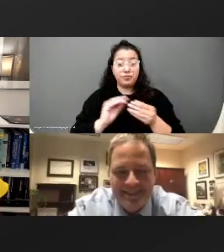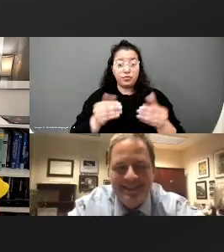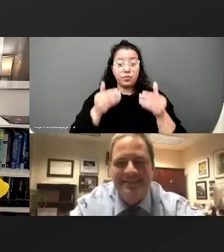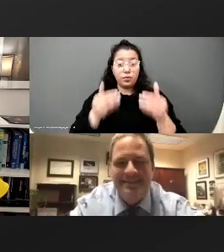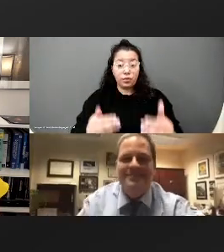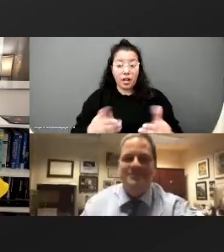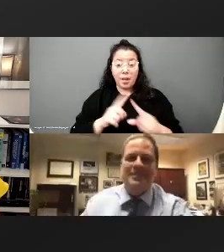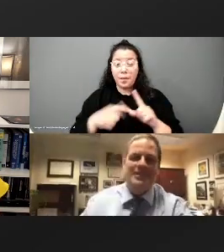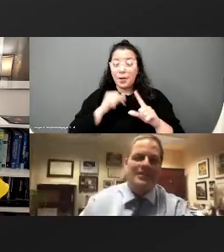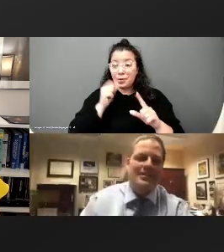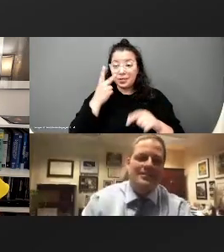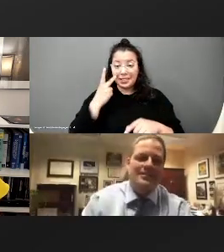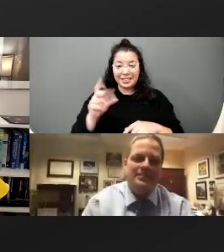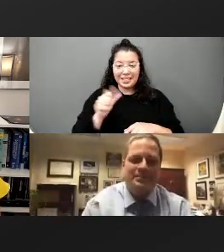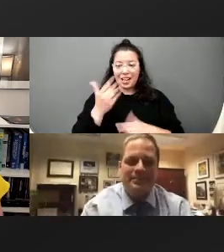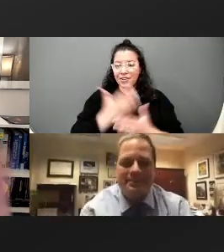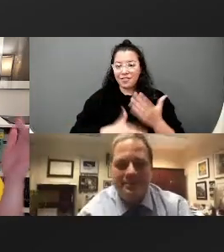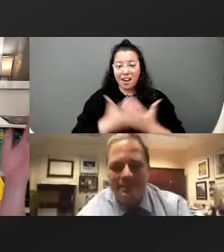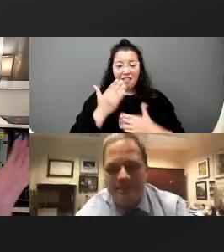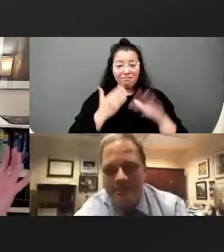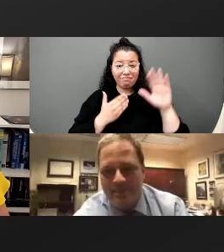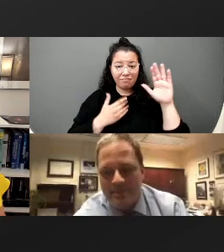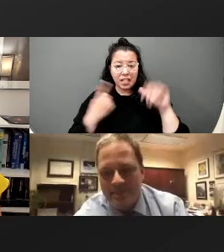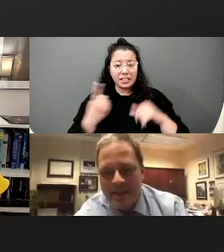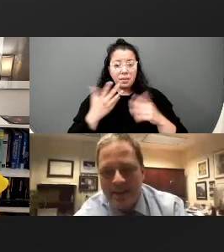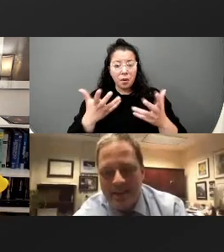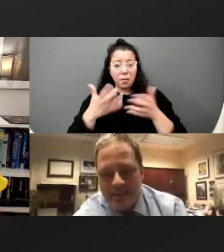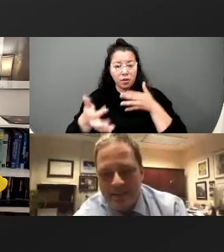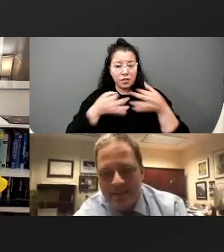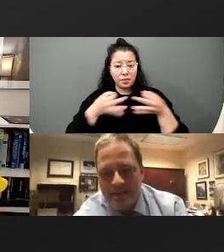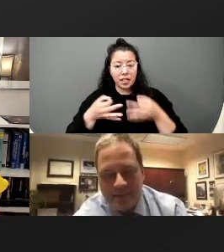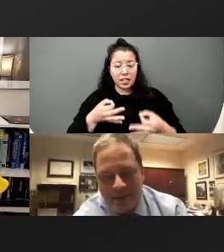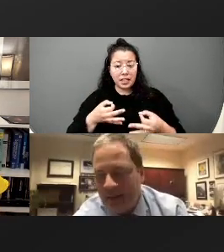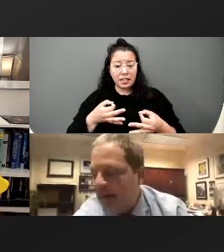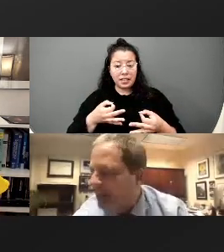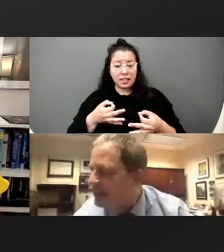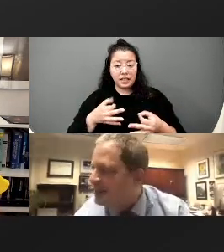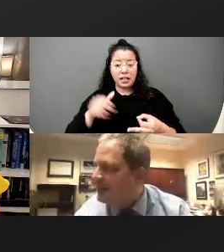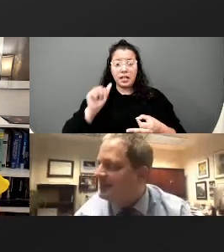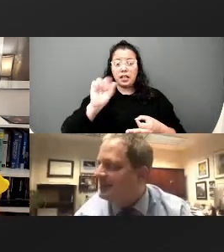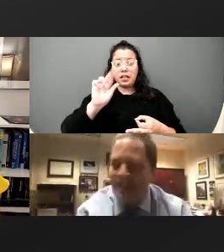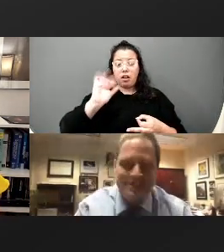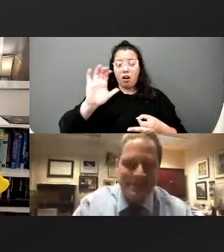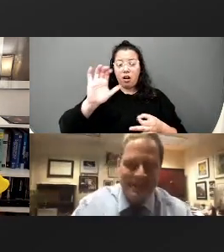if someone would like to explain those arcs. Yeah,